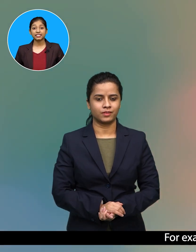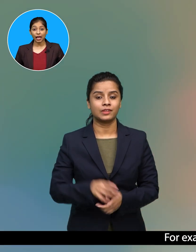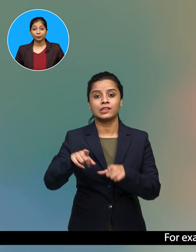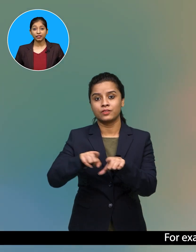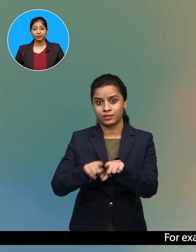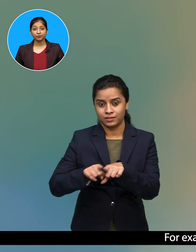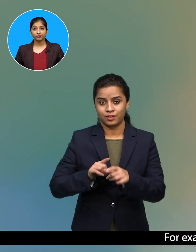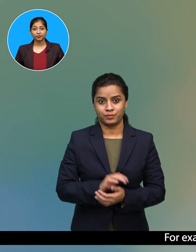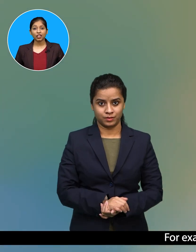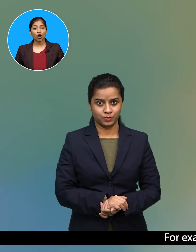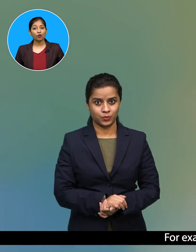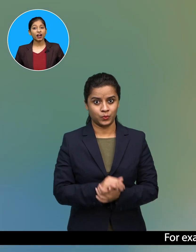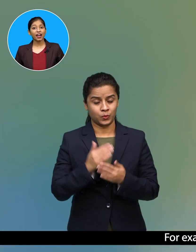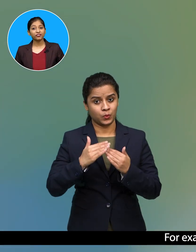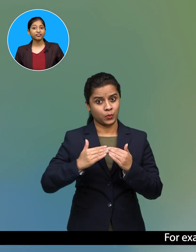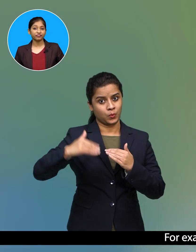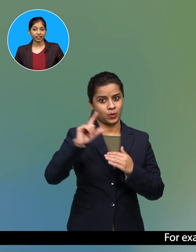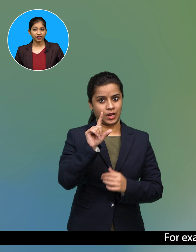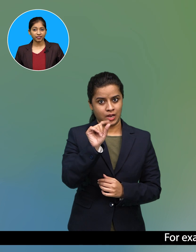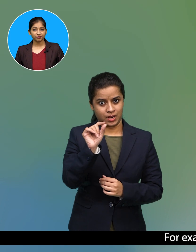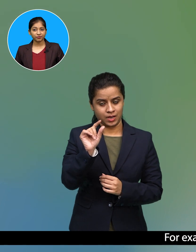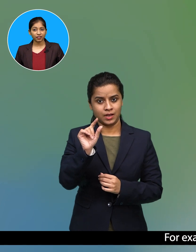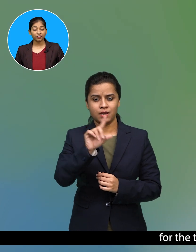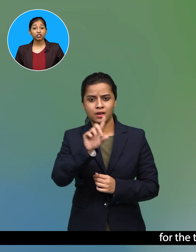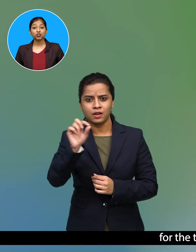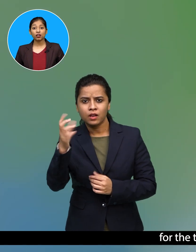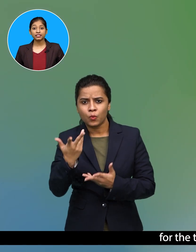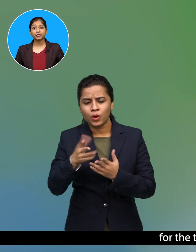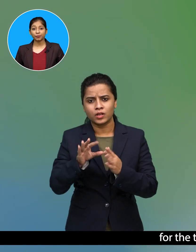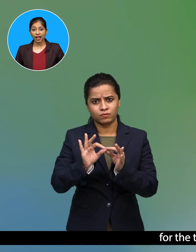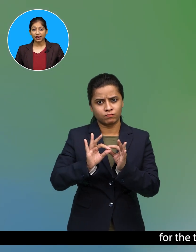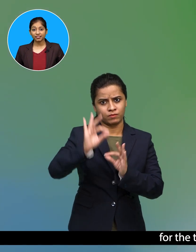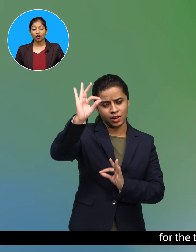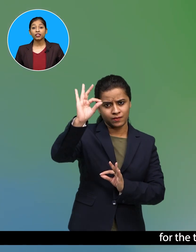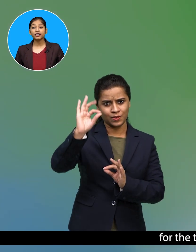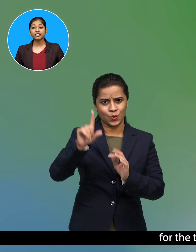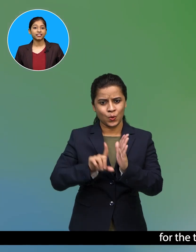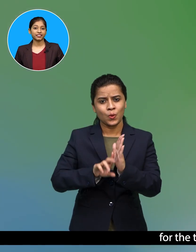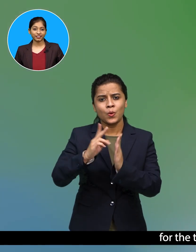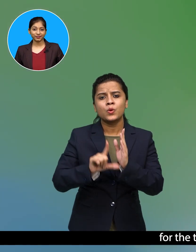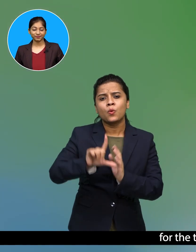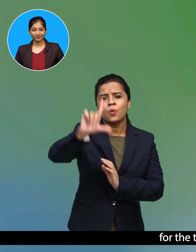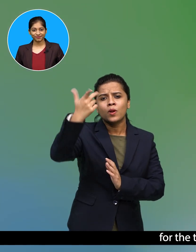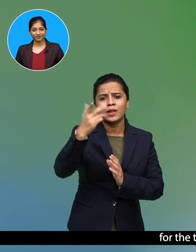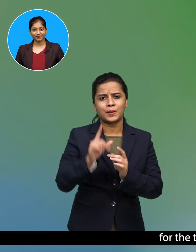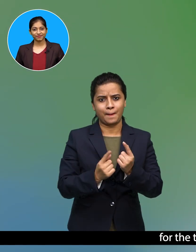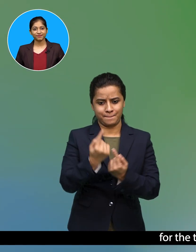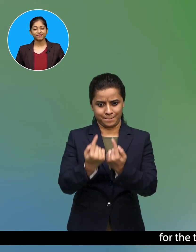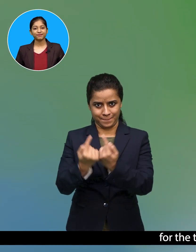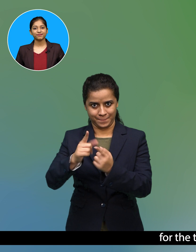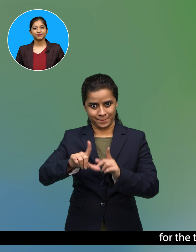For example, over 100 feet for the tallest plant on the earth.